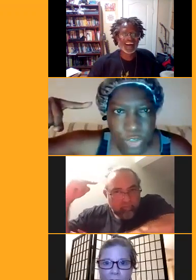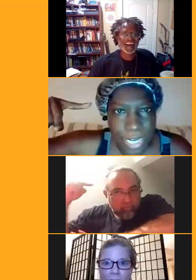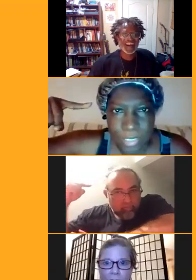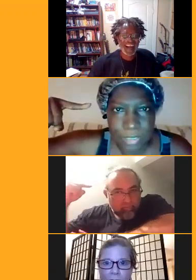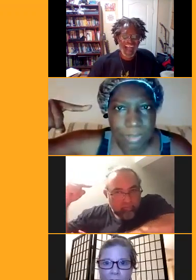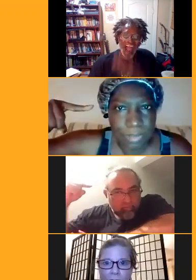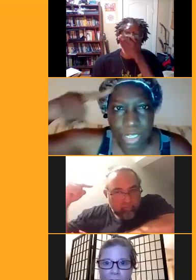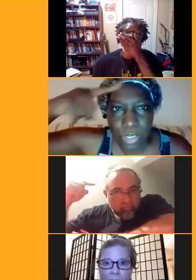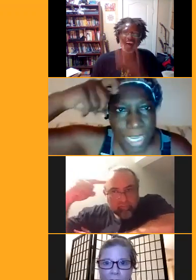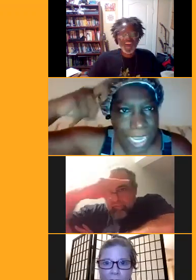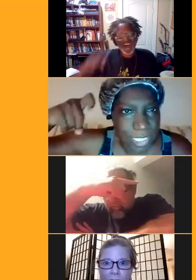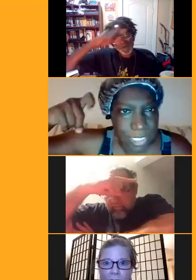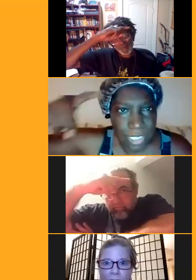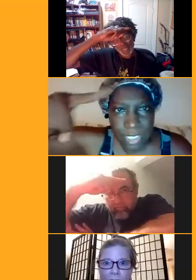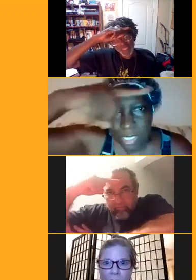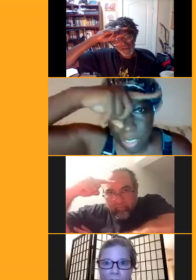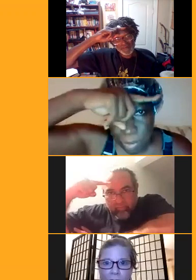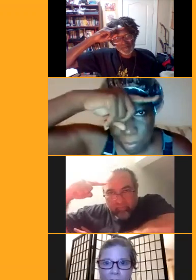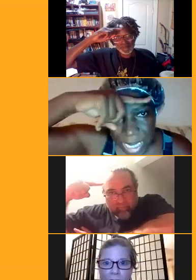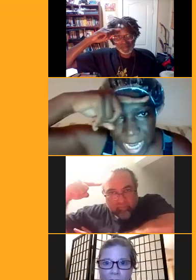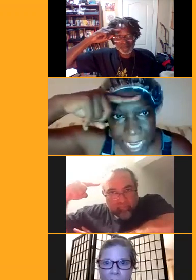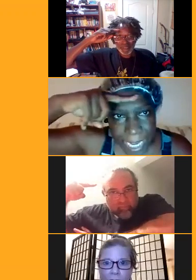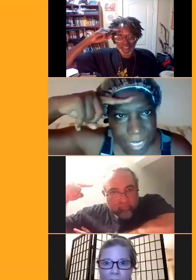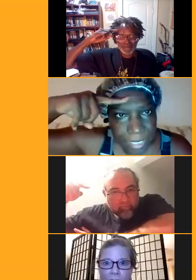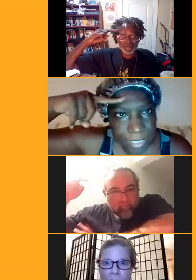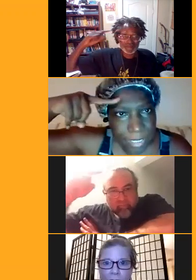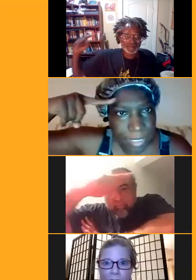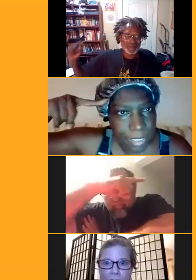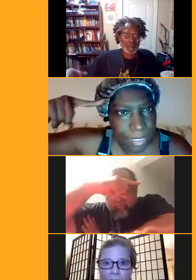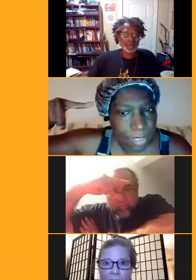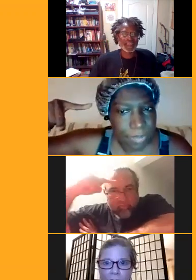just straight, no X. Black.